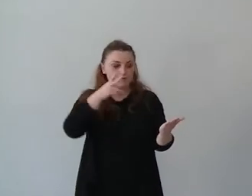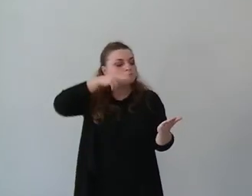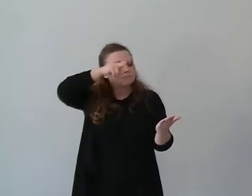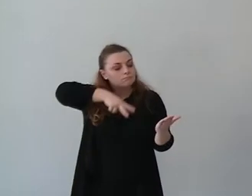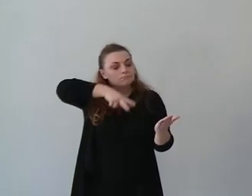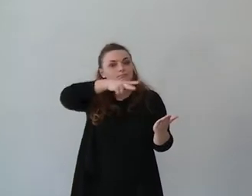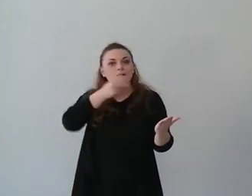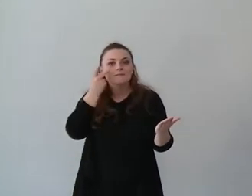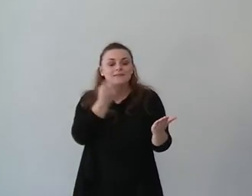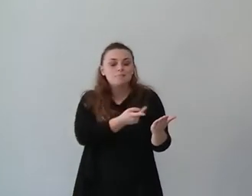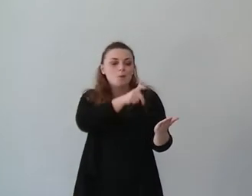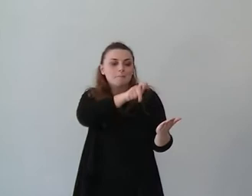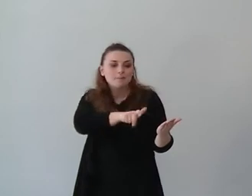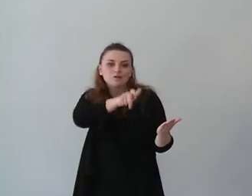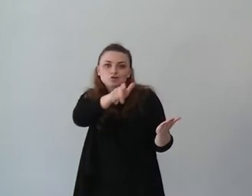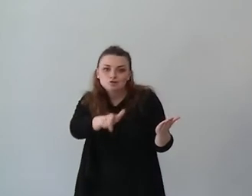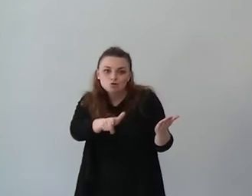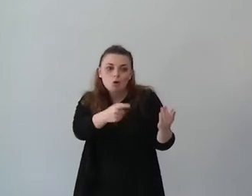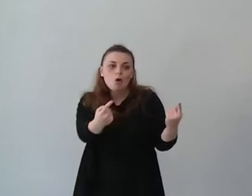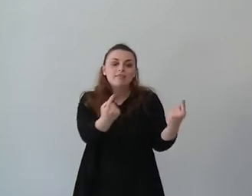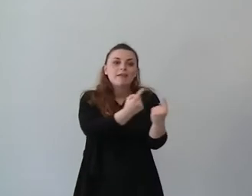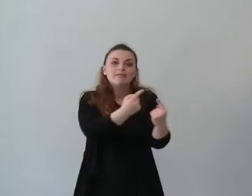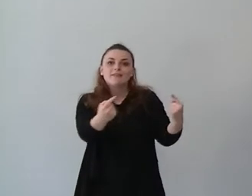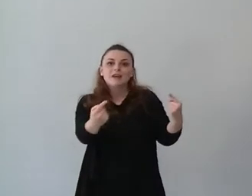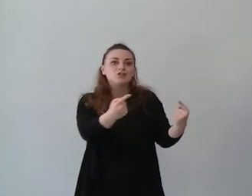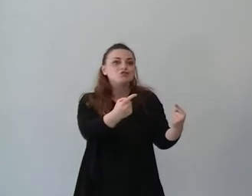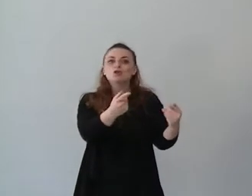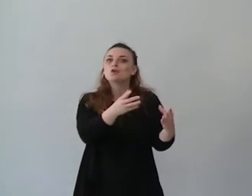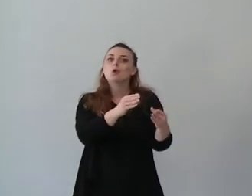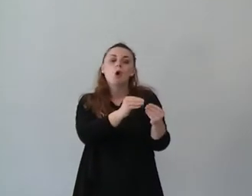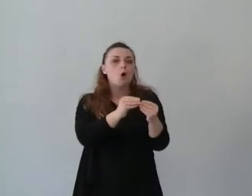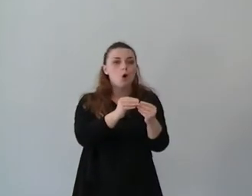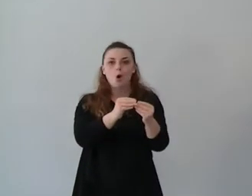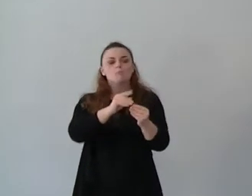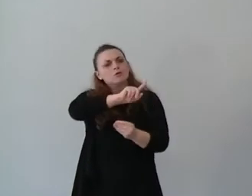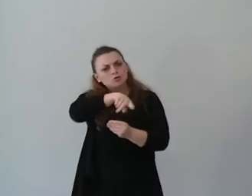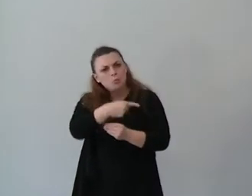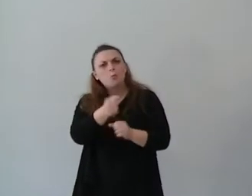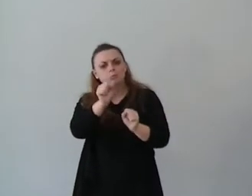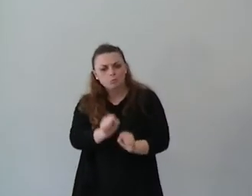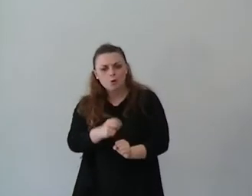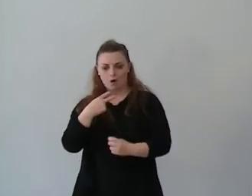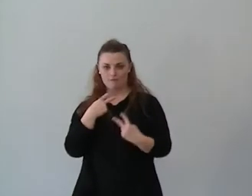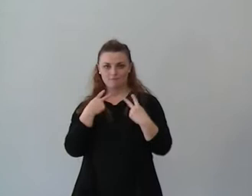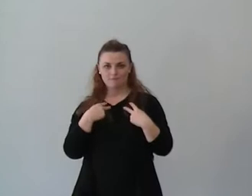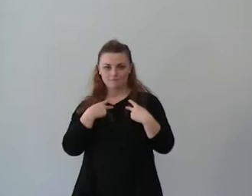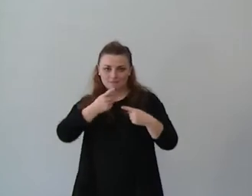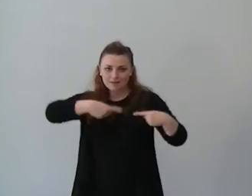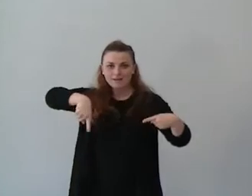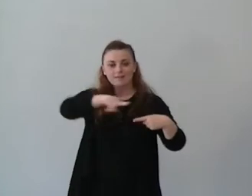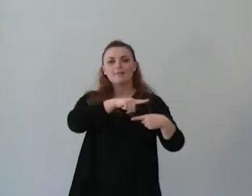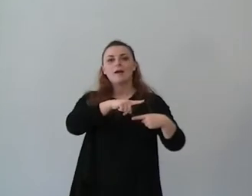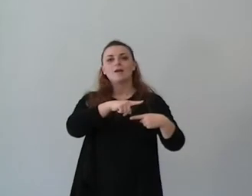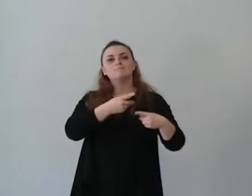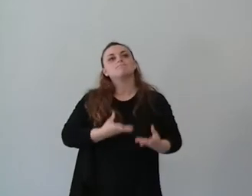hanno interagito per applicarlo anche nelle nostre vite. So today I'm going to talk about the relationship between Paul and Timothy. Quindi